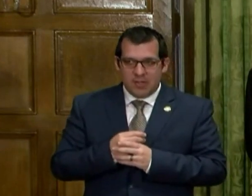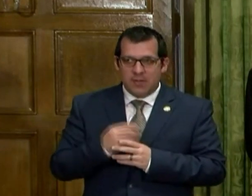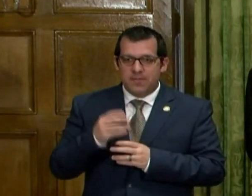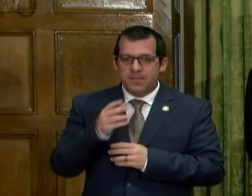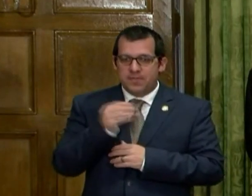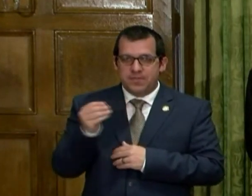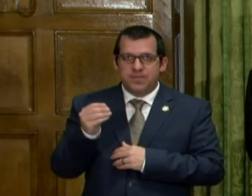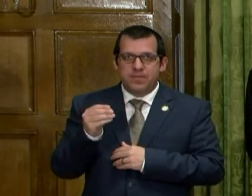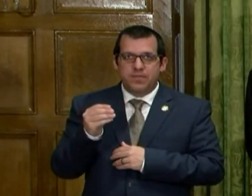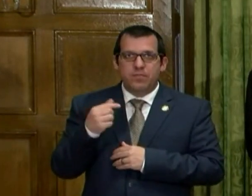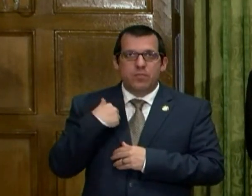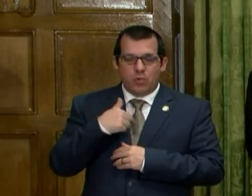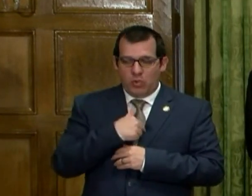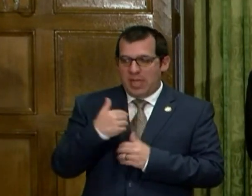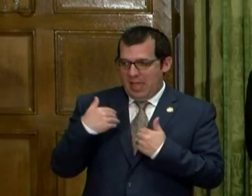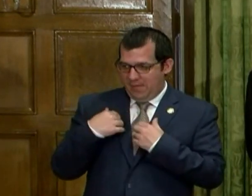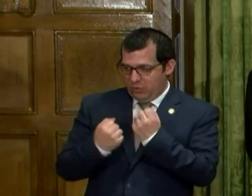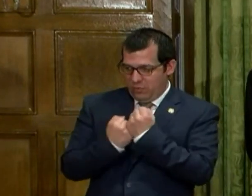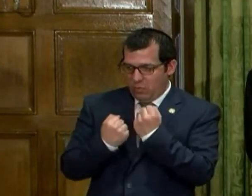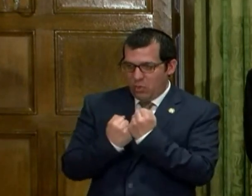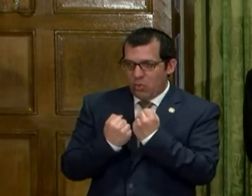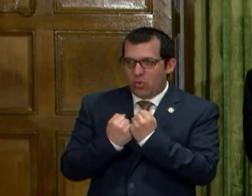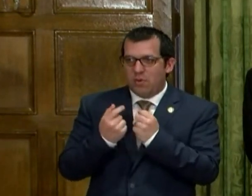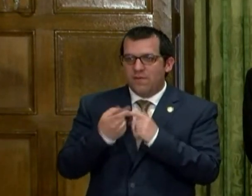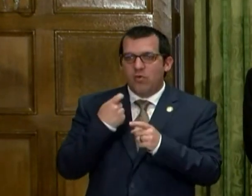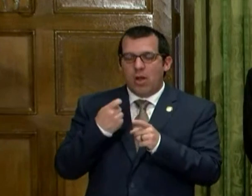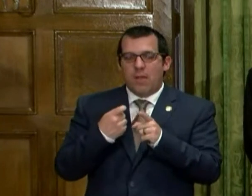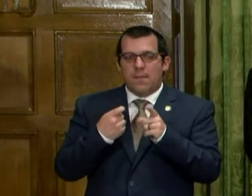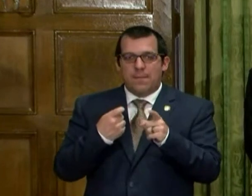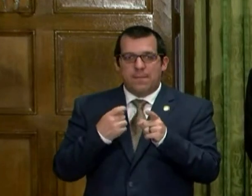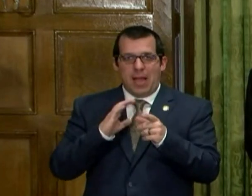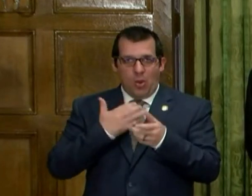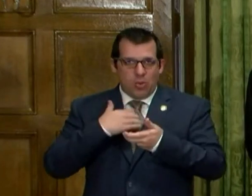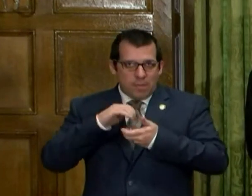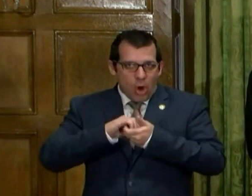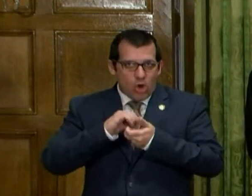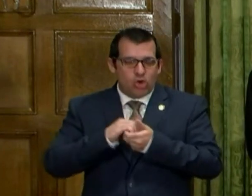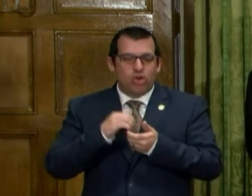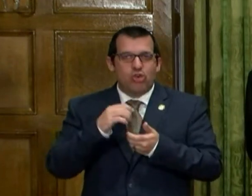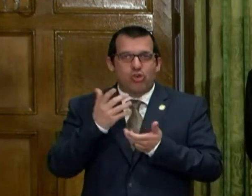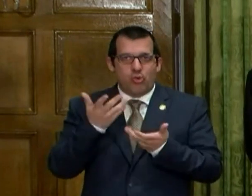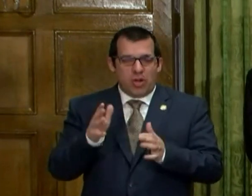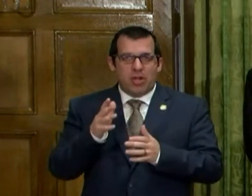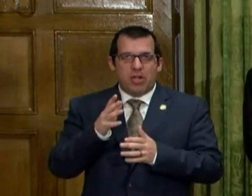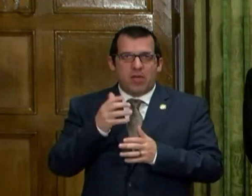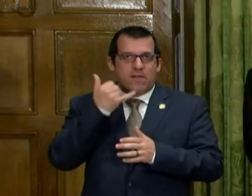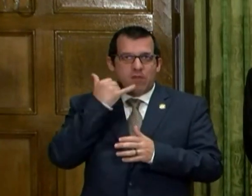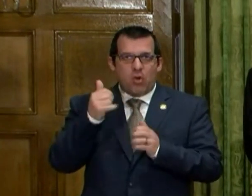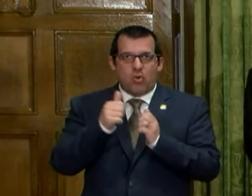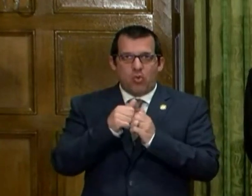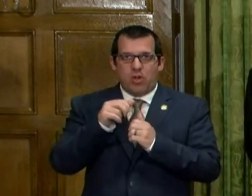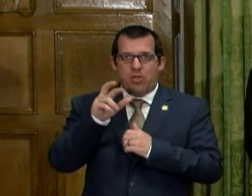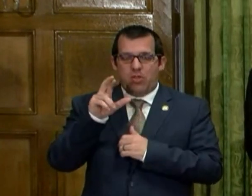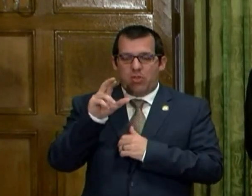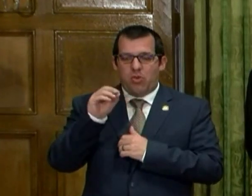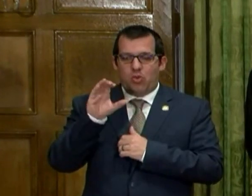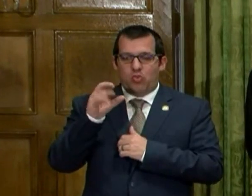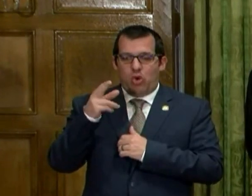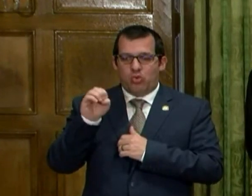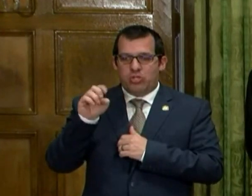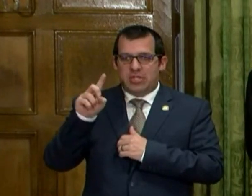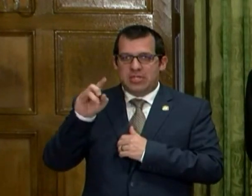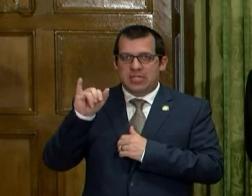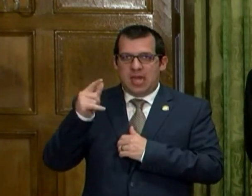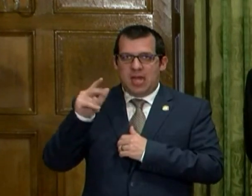fact, we have support for that from our partners. Was on the phone with Roche Diagnostics, and to